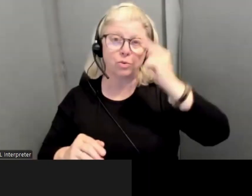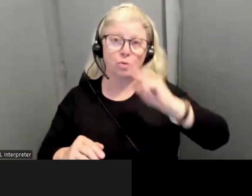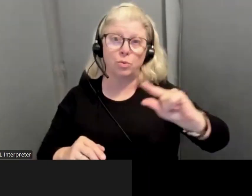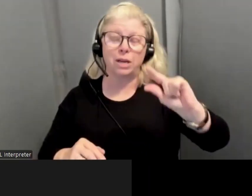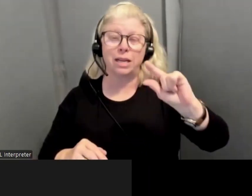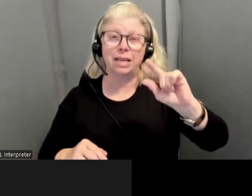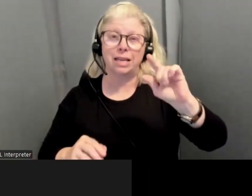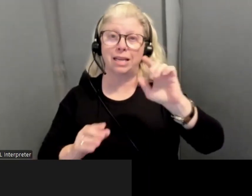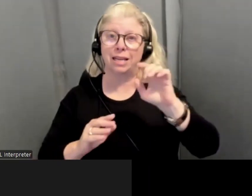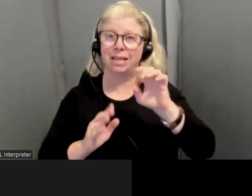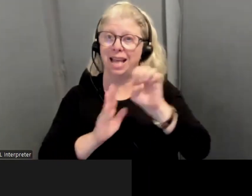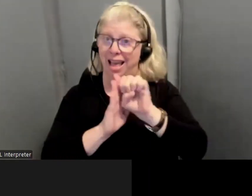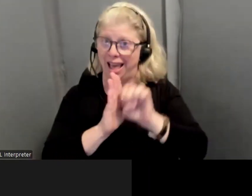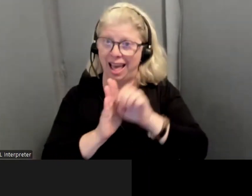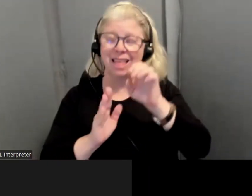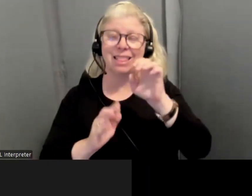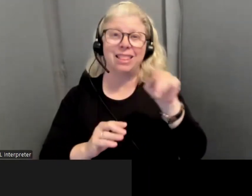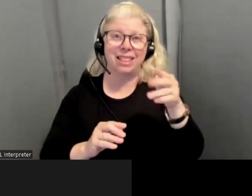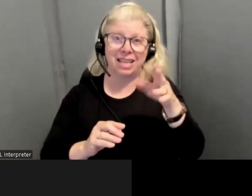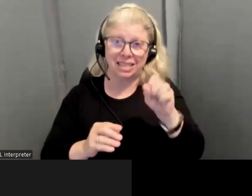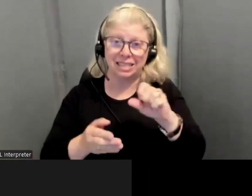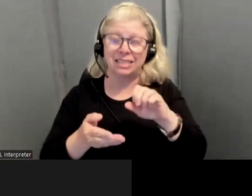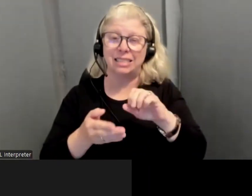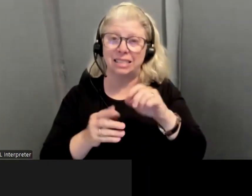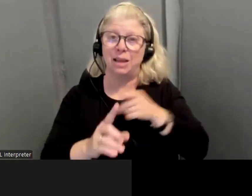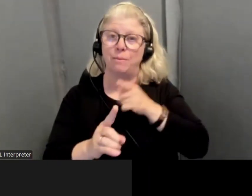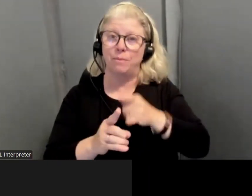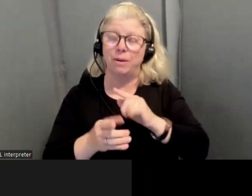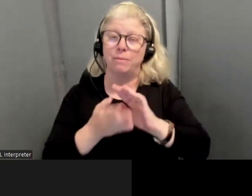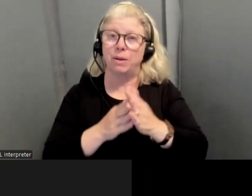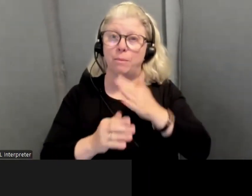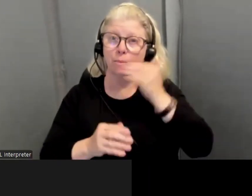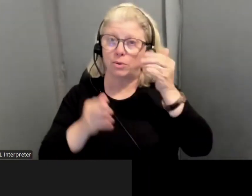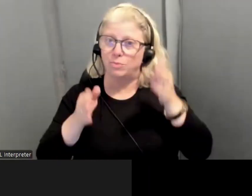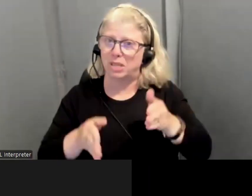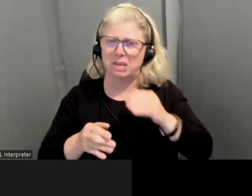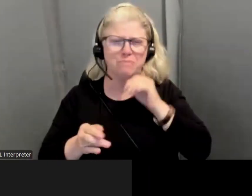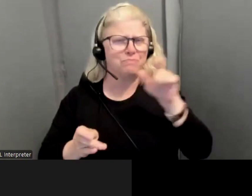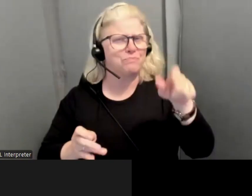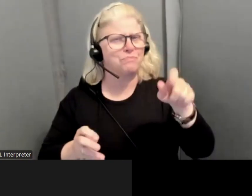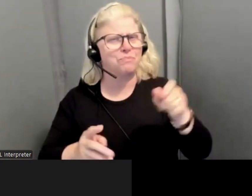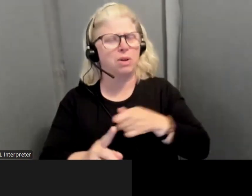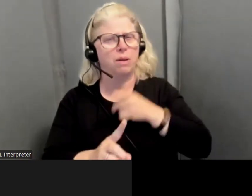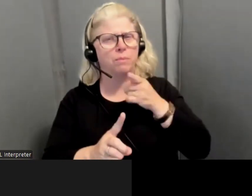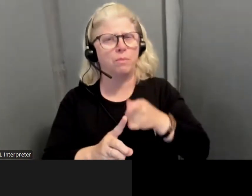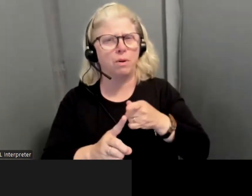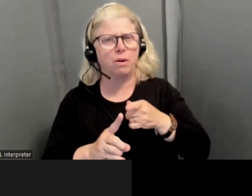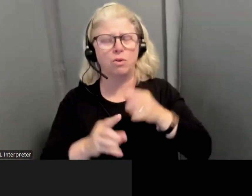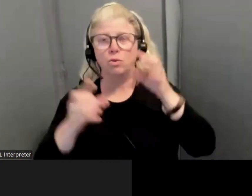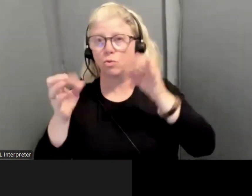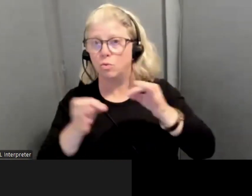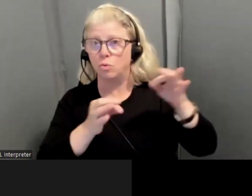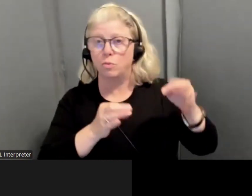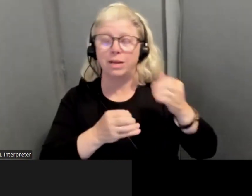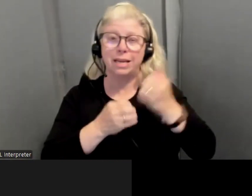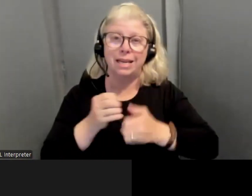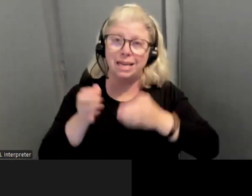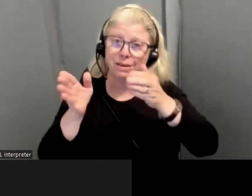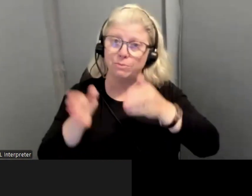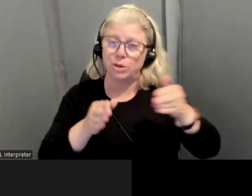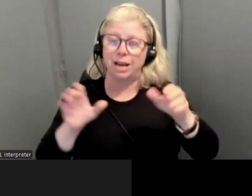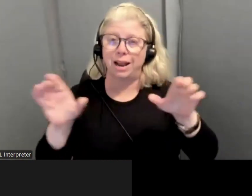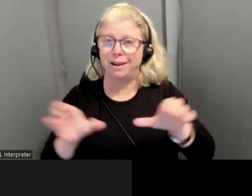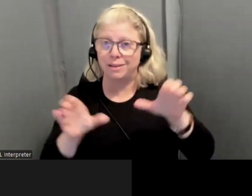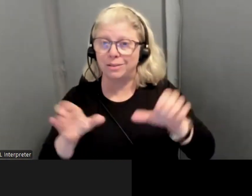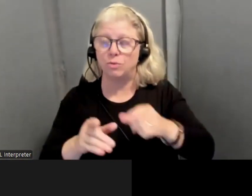was about improving your character, becoming a better person. It wasn't necessarily about determining whether each particular action is right or